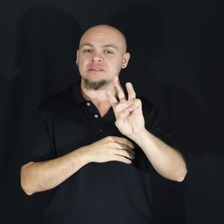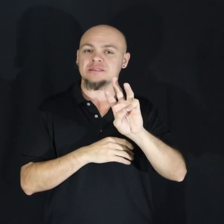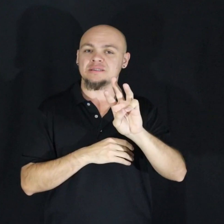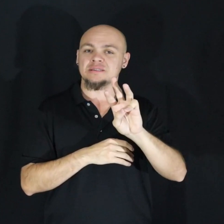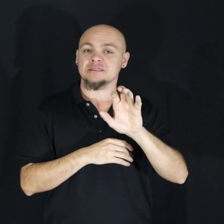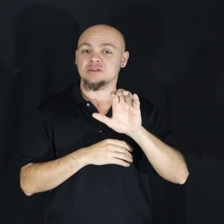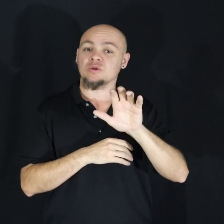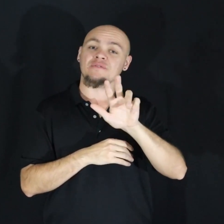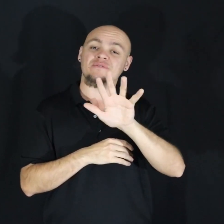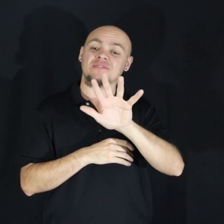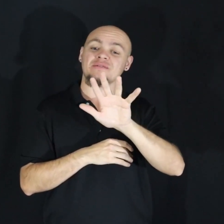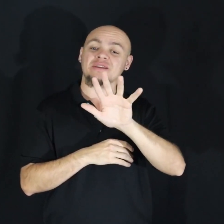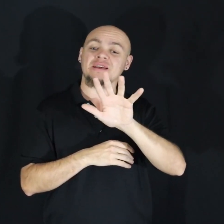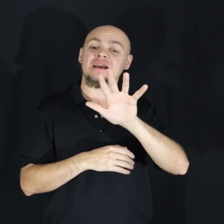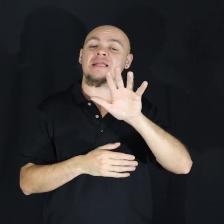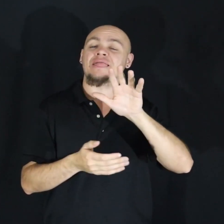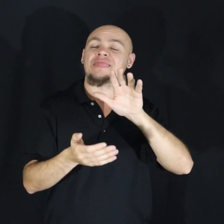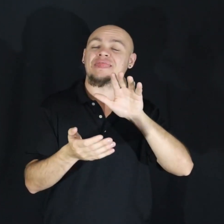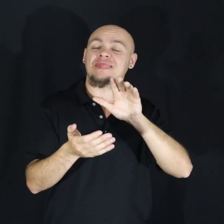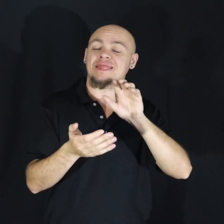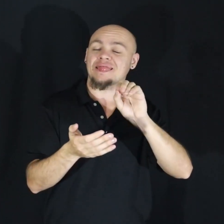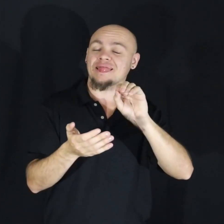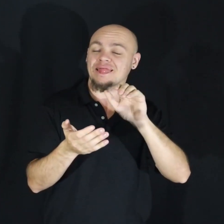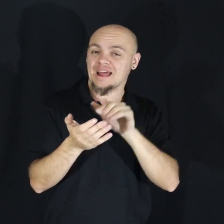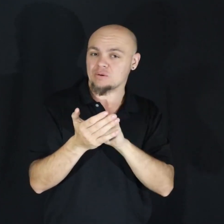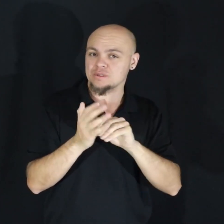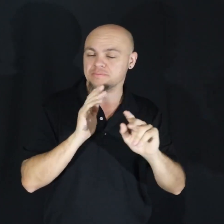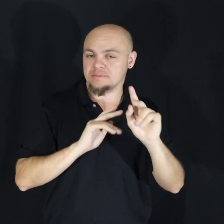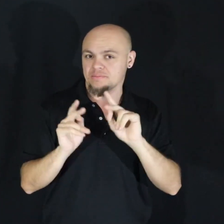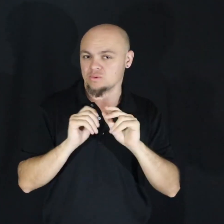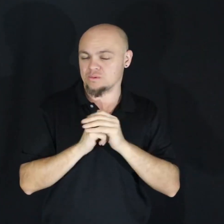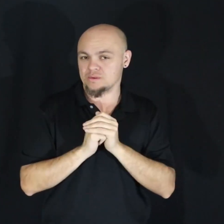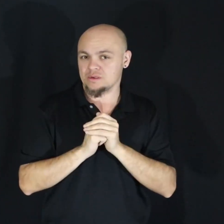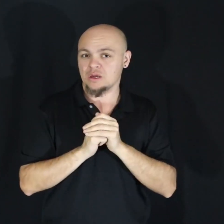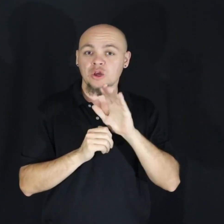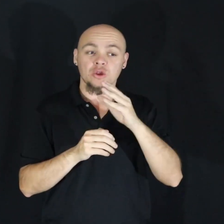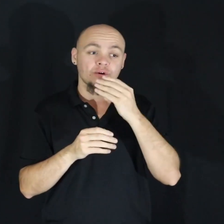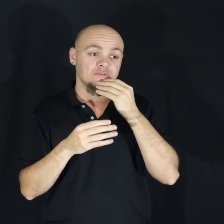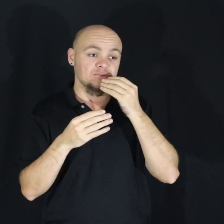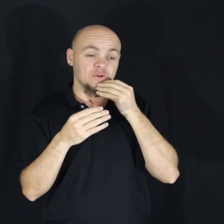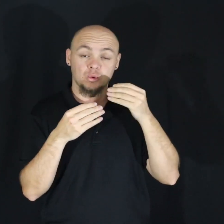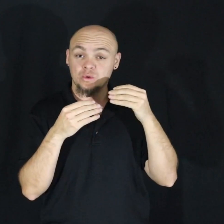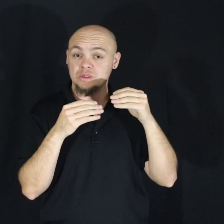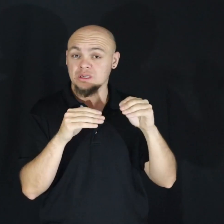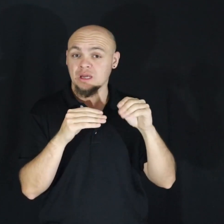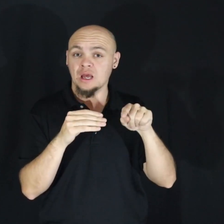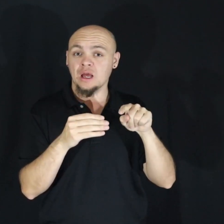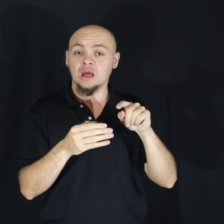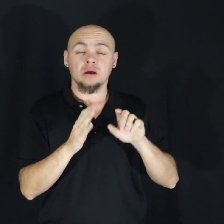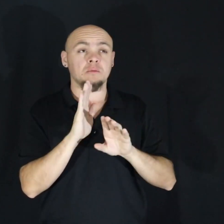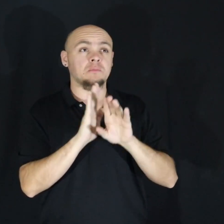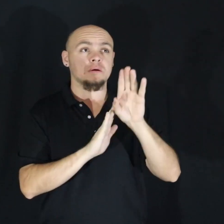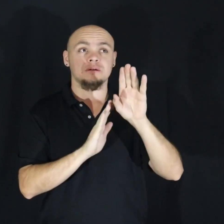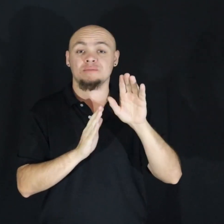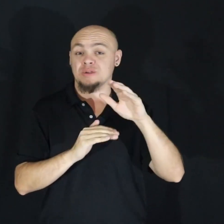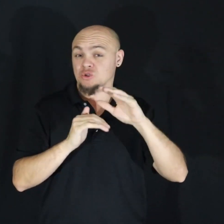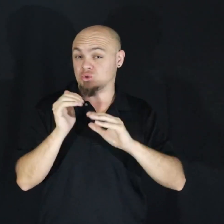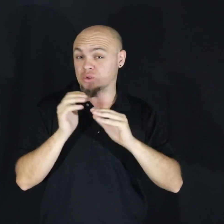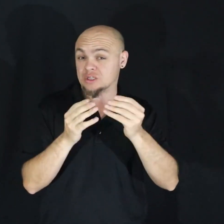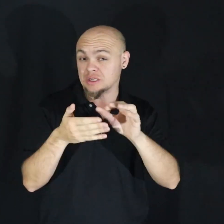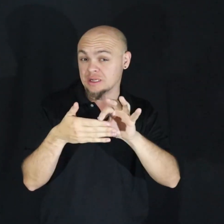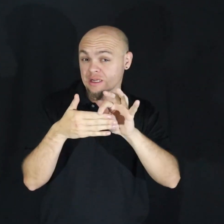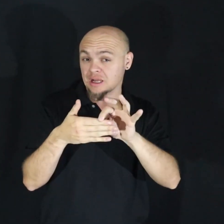650,000 people. It's not just your grocery bills that are skyrocketing. The cost of construction materials has gone through the roof.